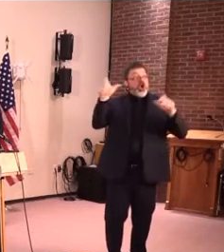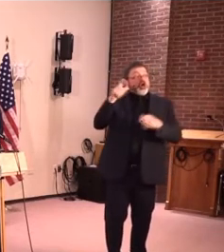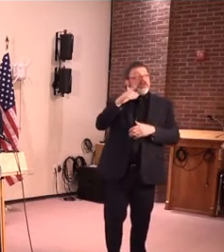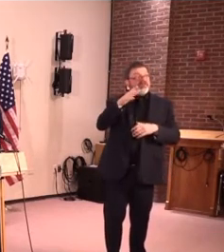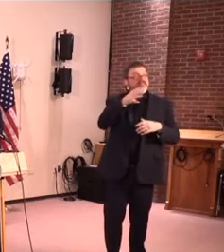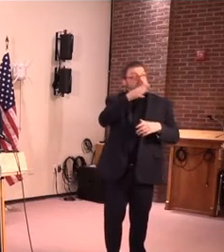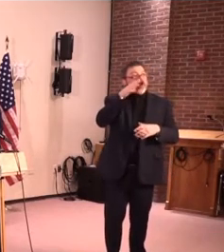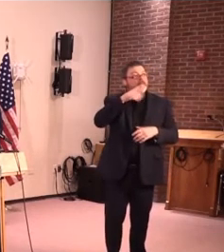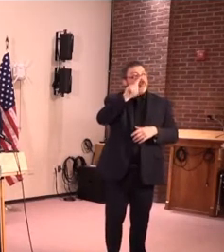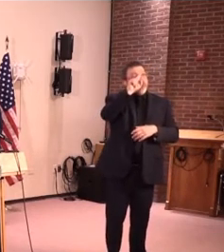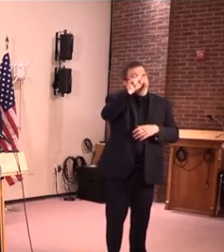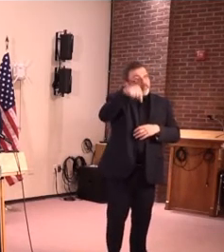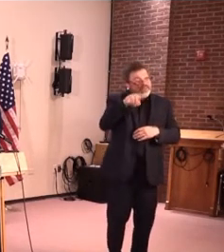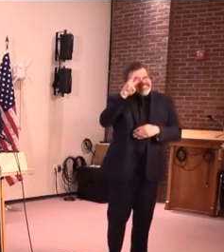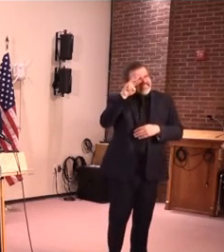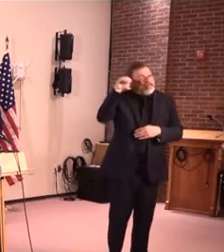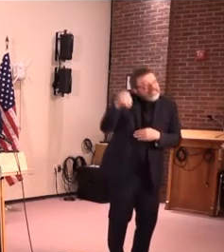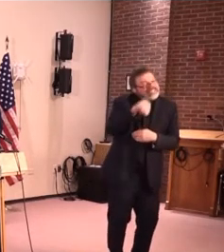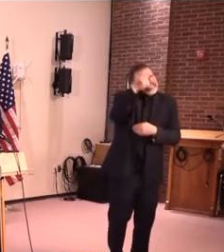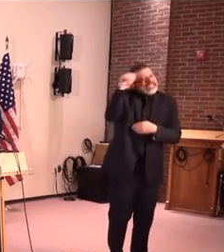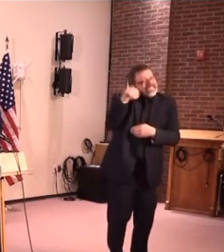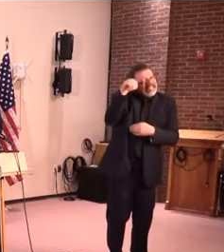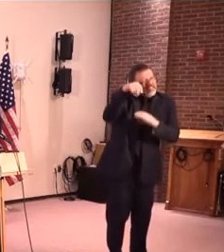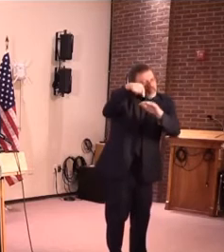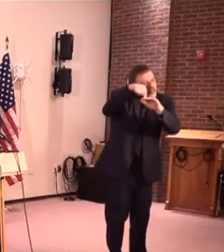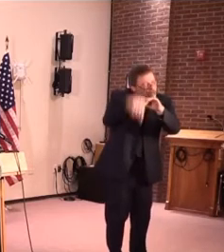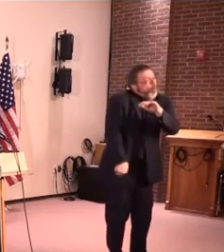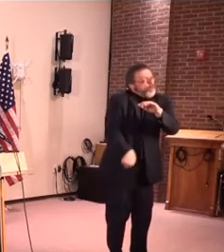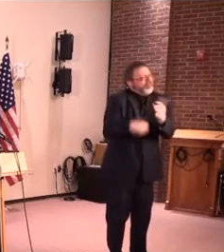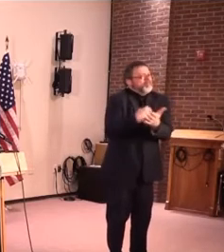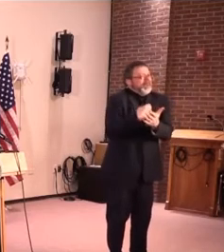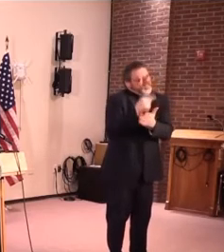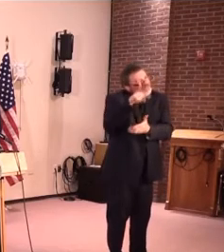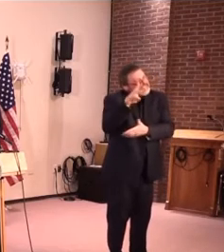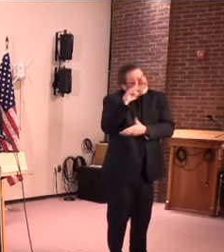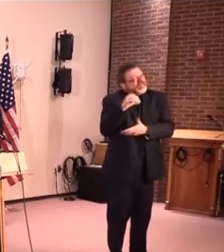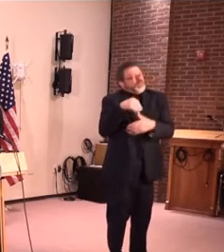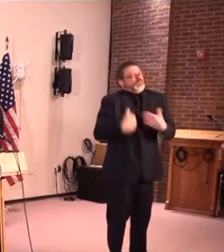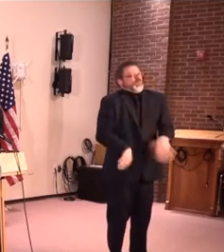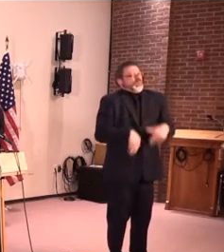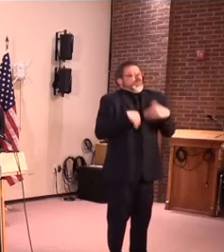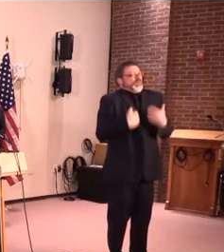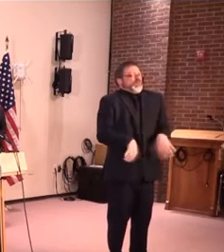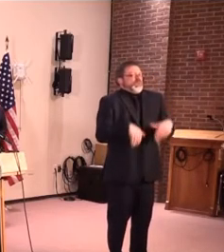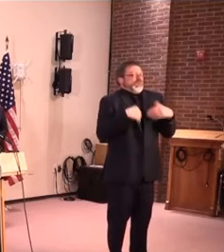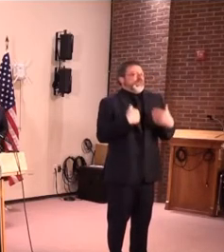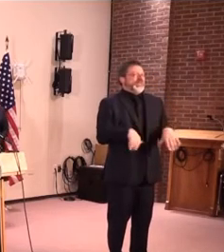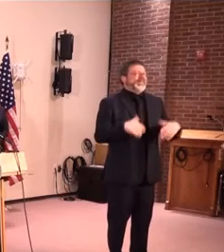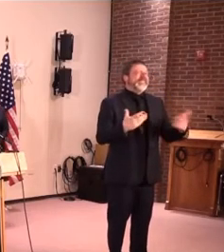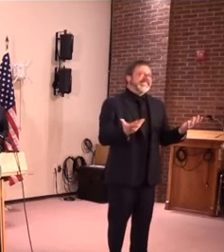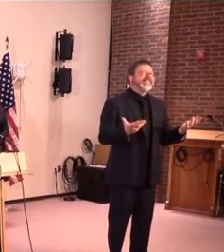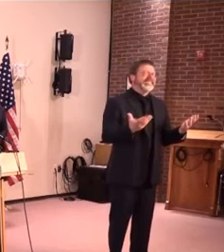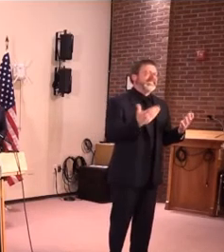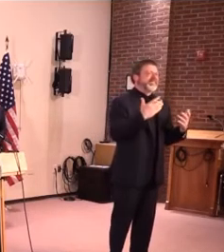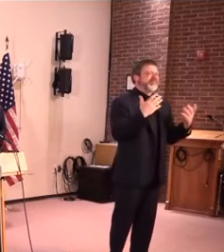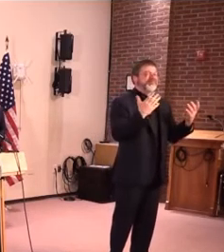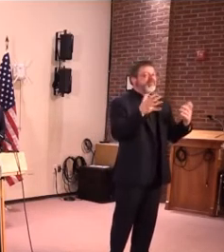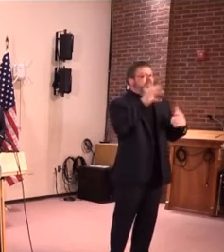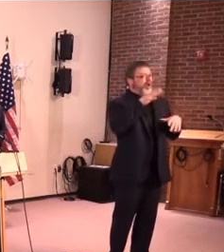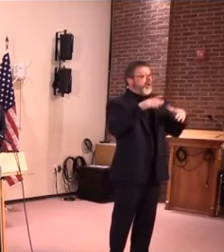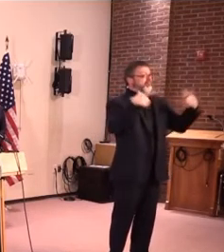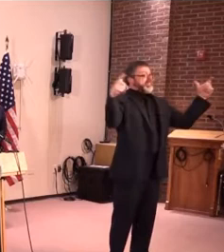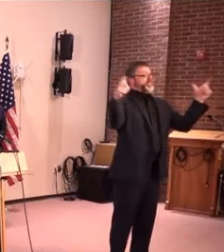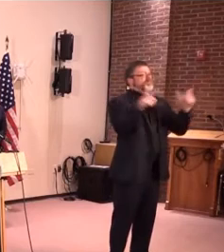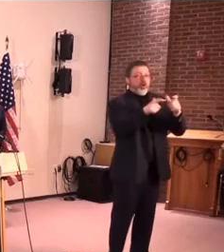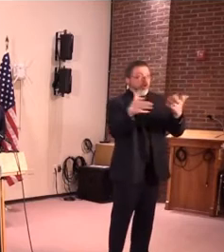in income. It's projected that many dairy farms will not be able to pay their bills next month, and five dairy